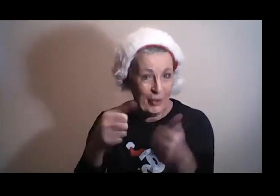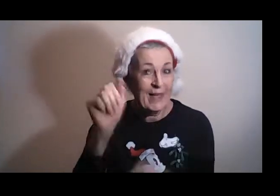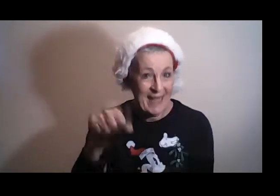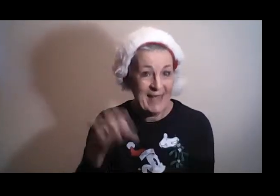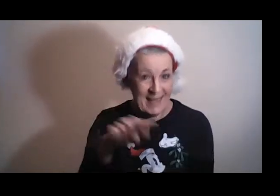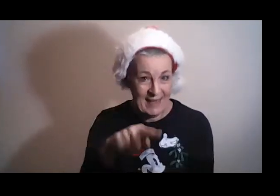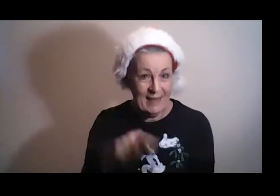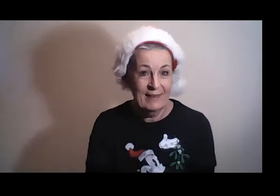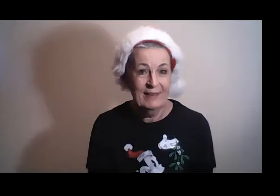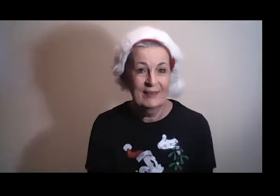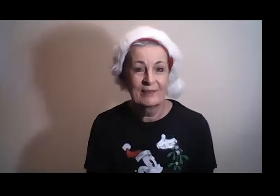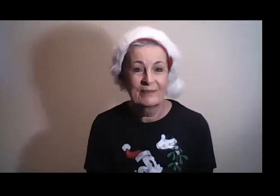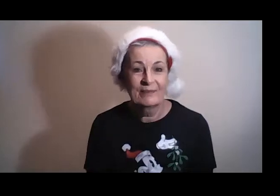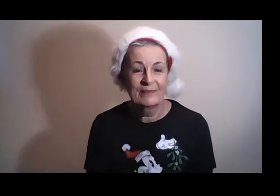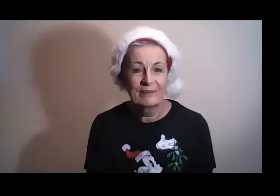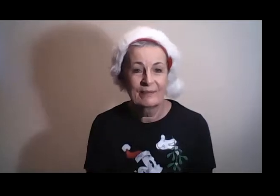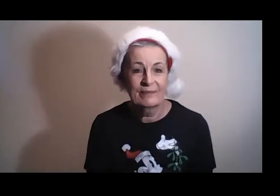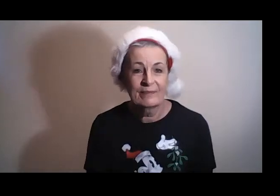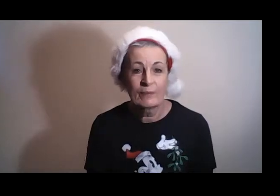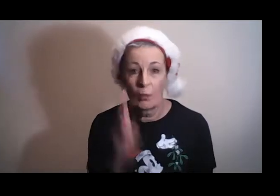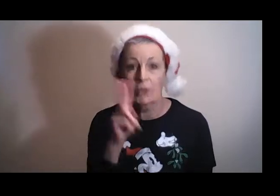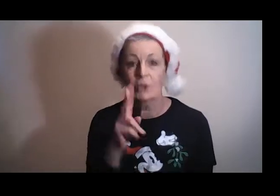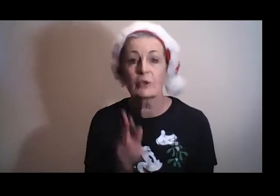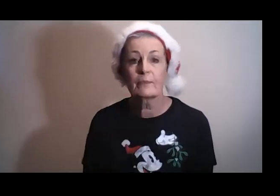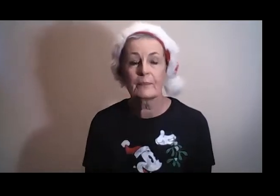back, okay? So it looks like that.